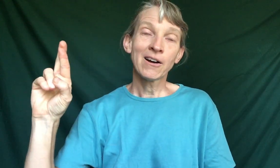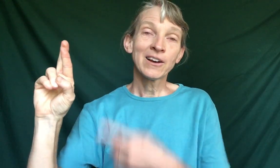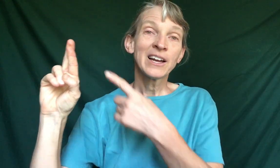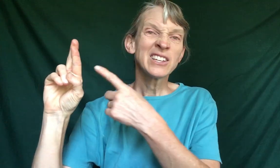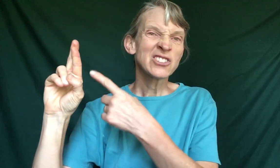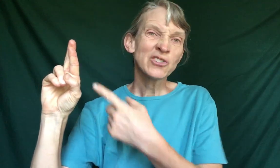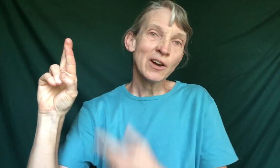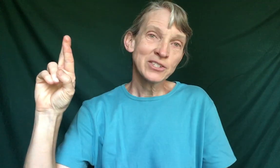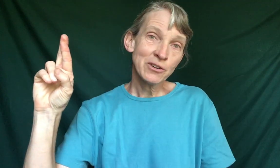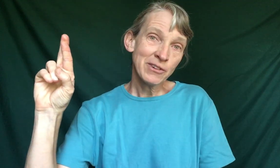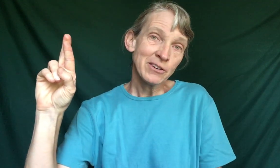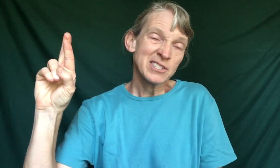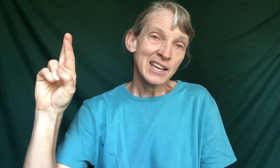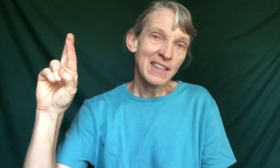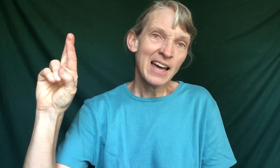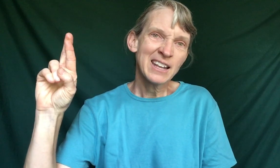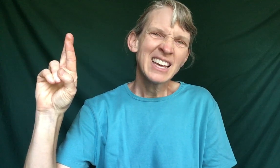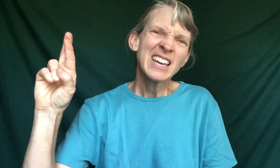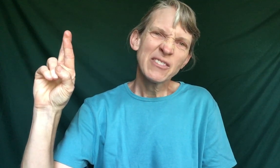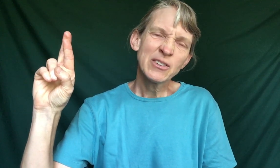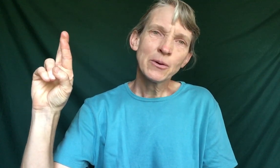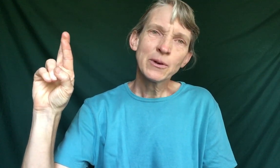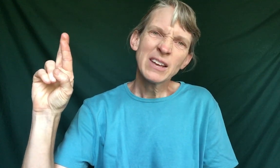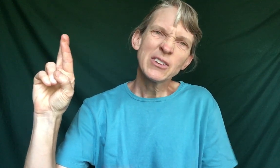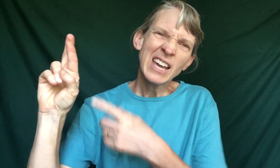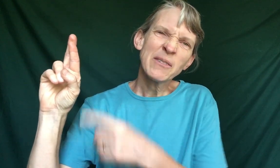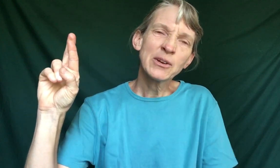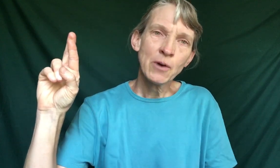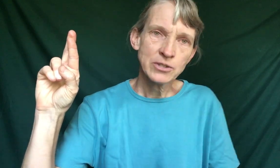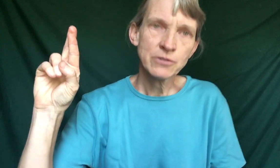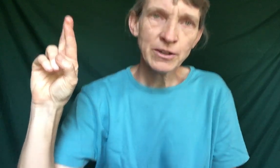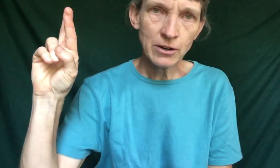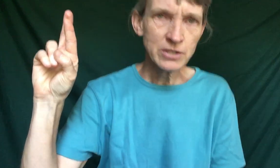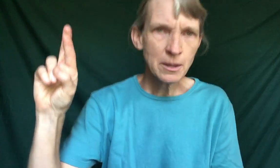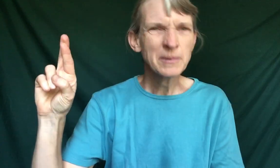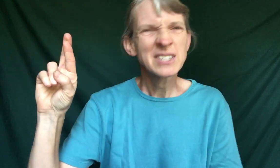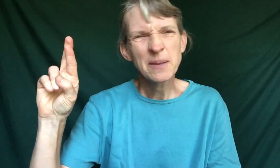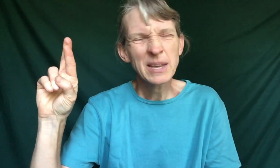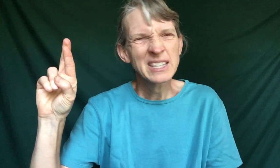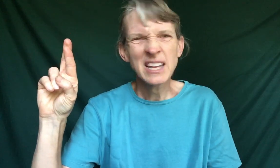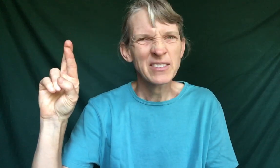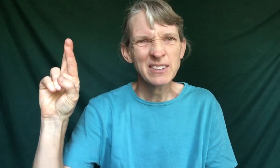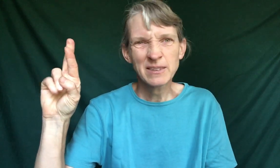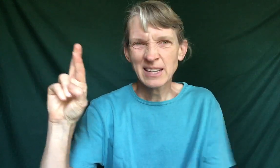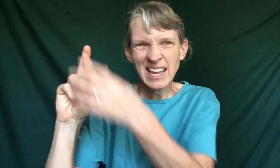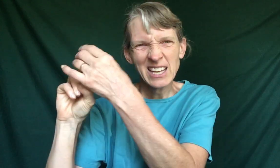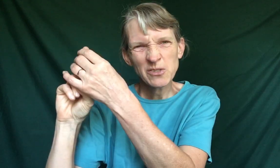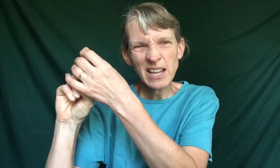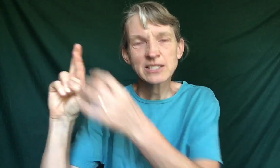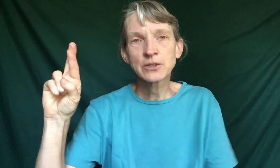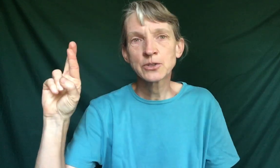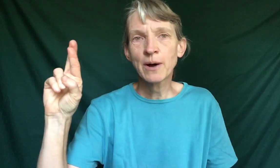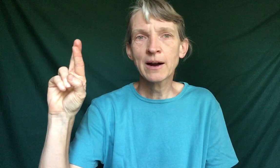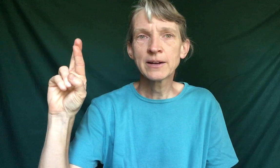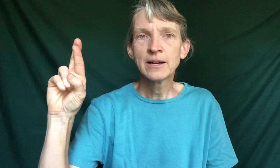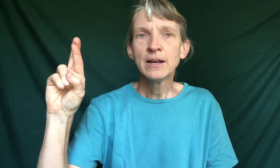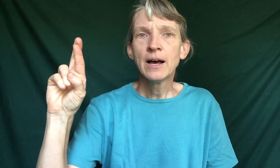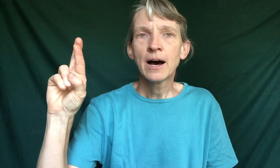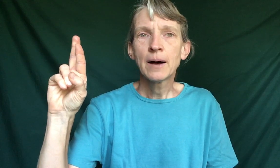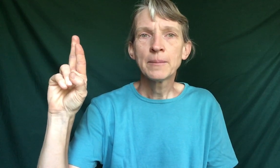R is just crossing your fingers like that. If you can't really cross your fingers, some kids can't do that. It's a little too hard, but